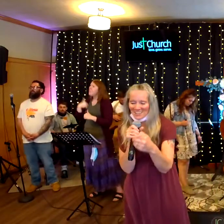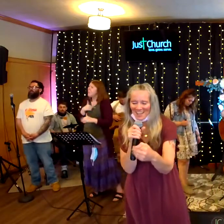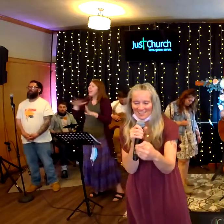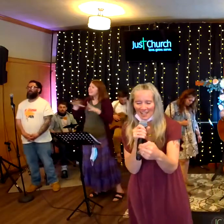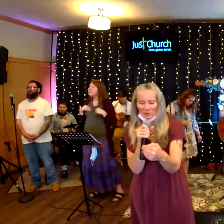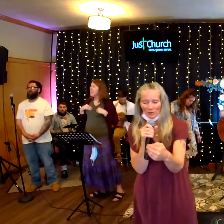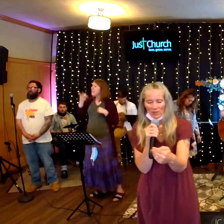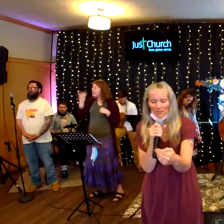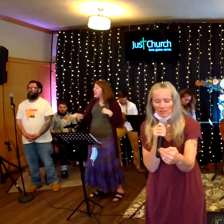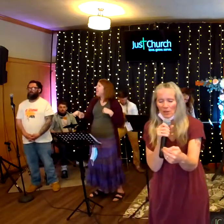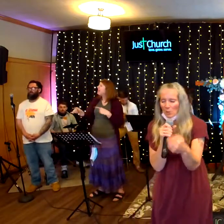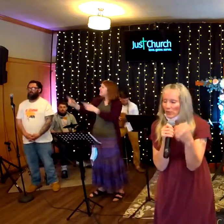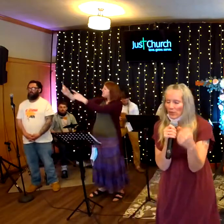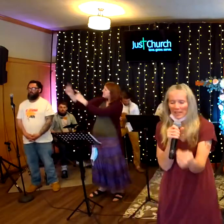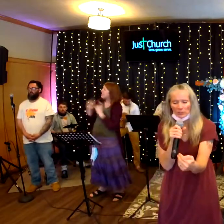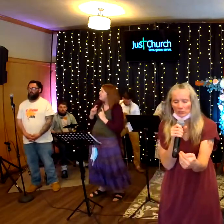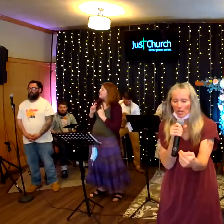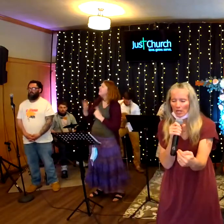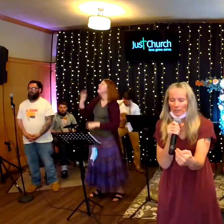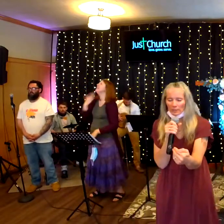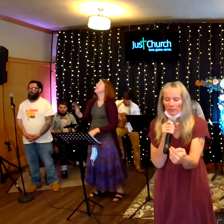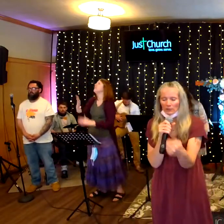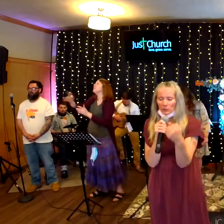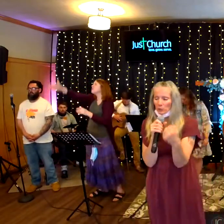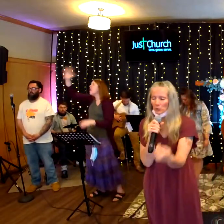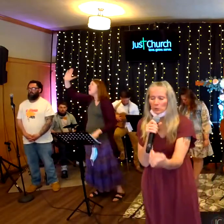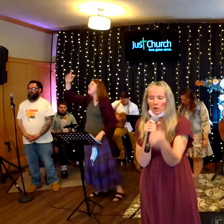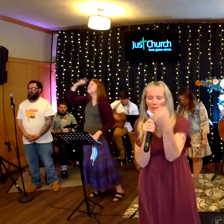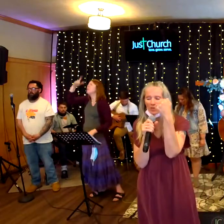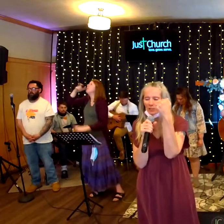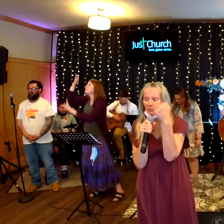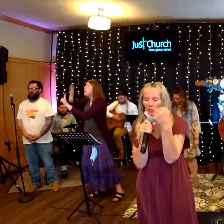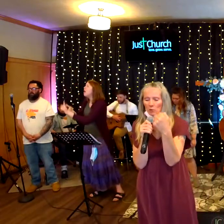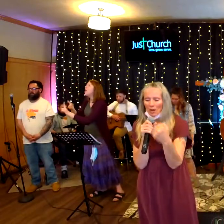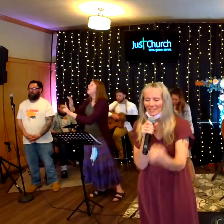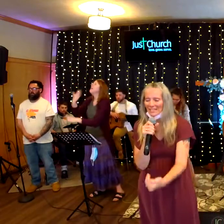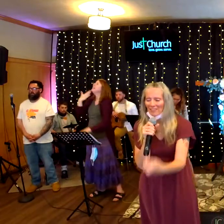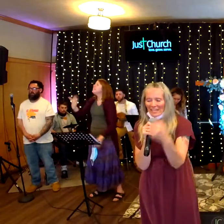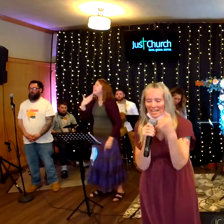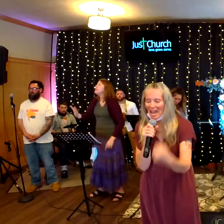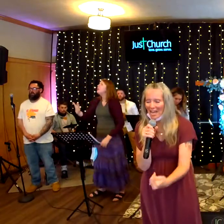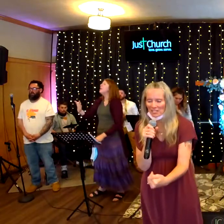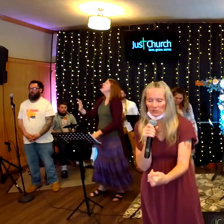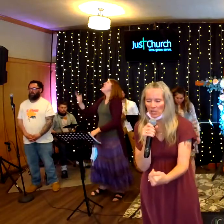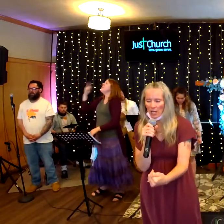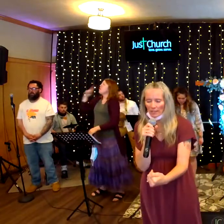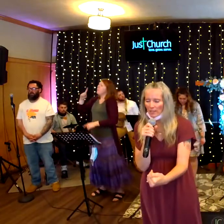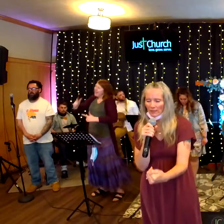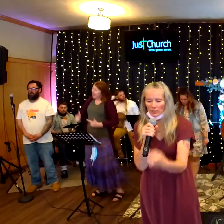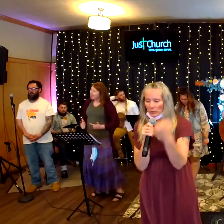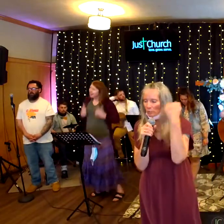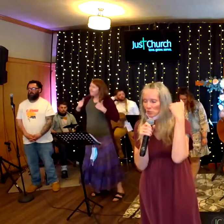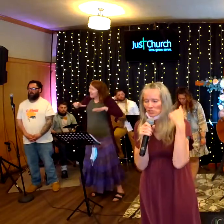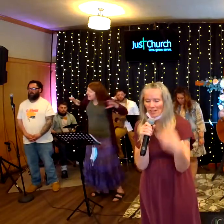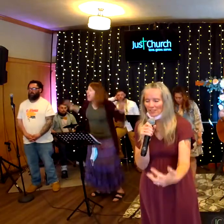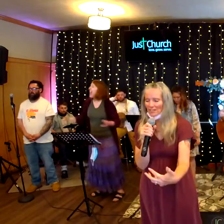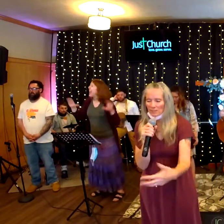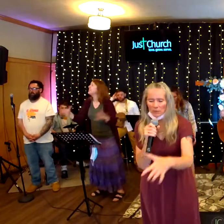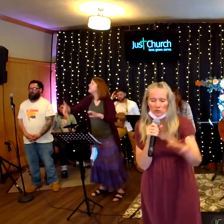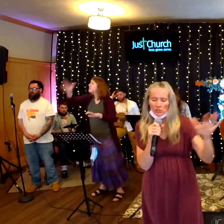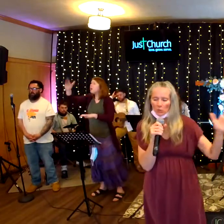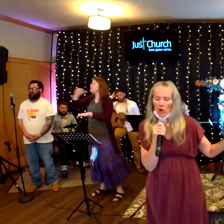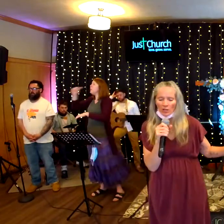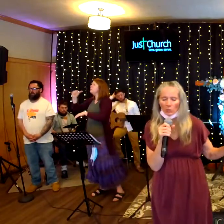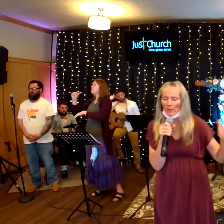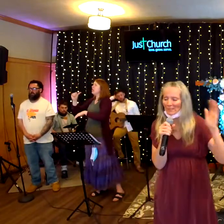accept that sacrifice. We thank you, God, for who you are. We thank you that you are a living and active God, that you don't just set things